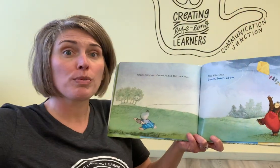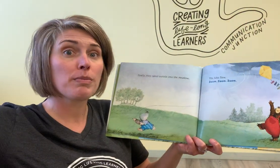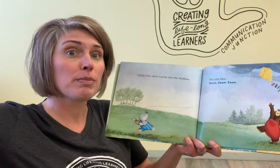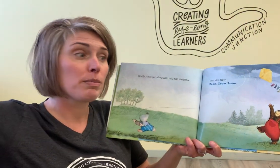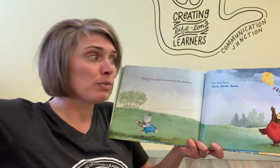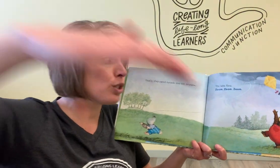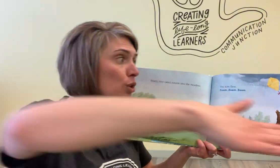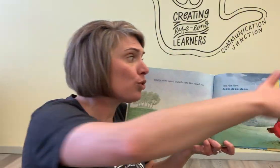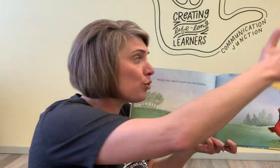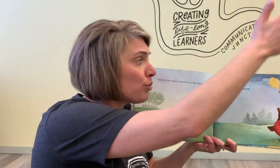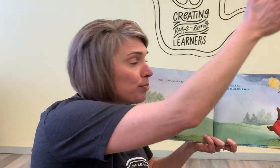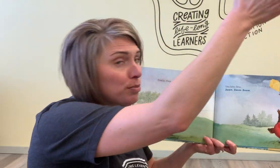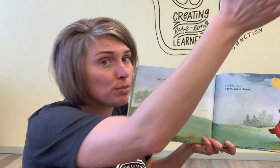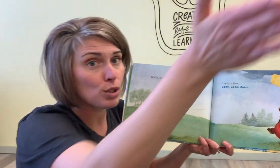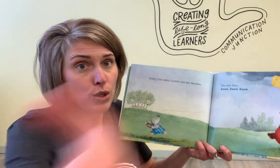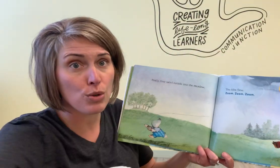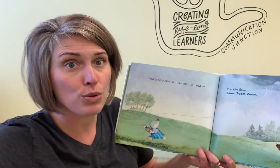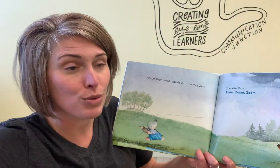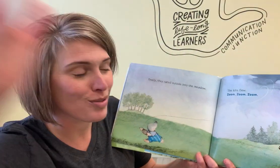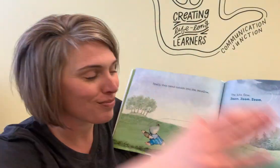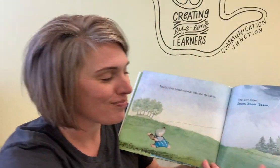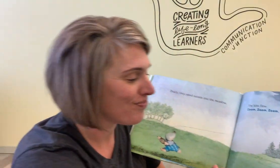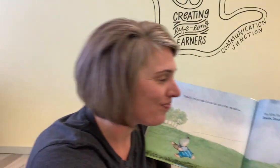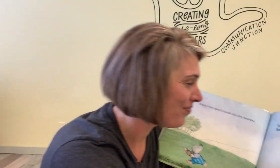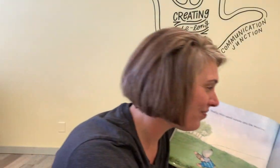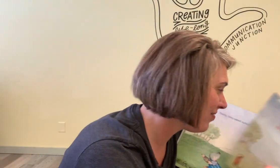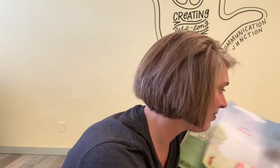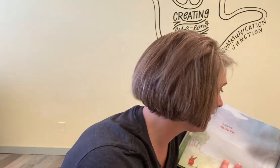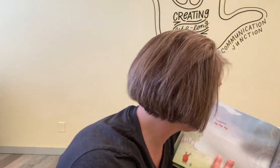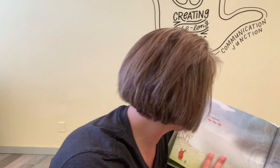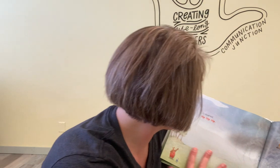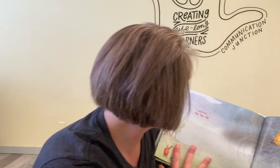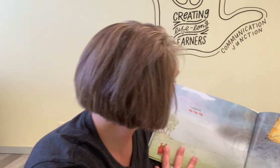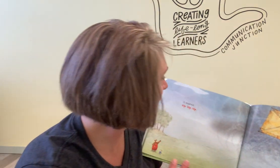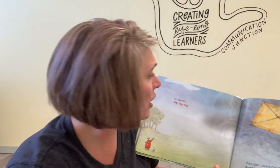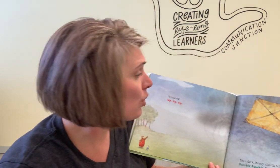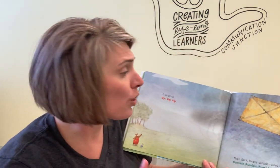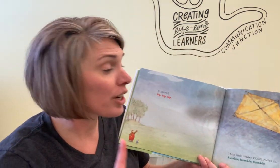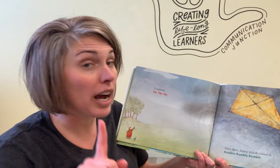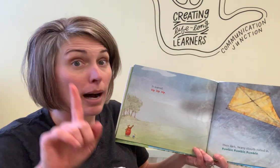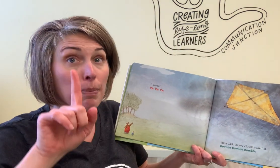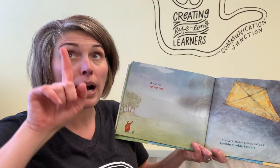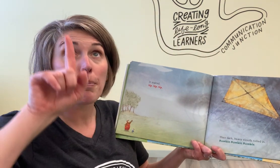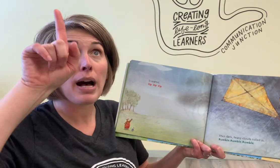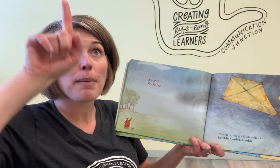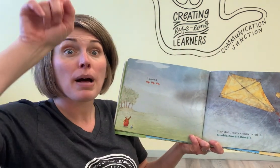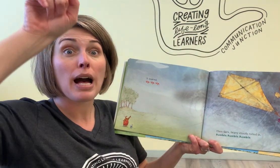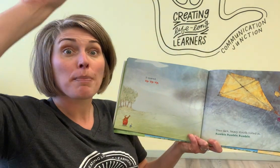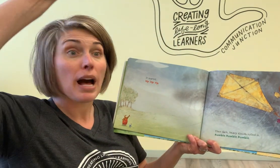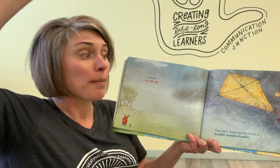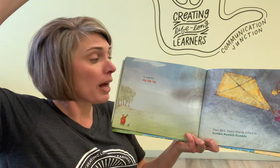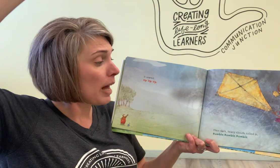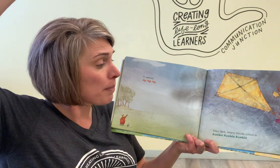Zoom, zoom, zoom. It soared up, up, up, up, up, up,